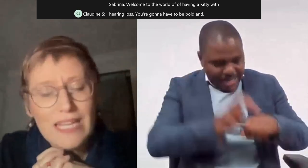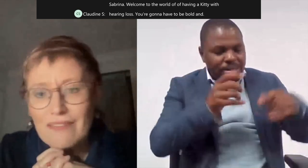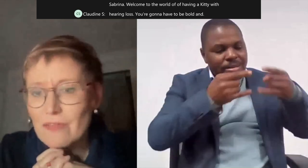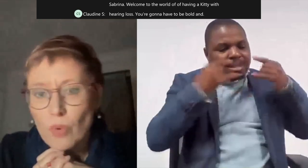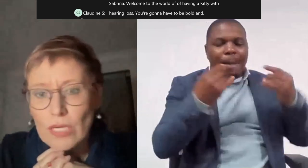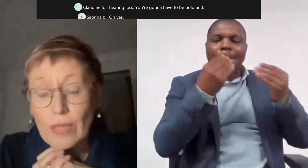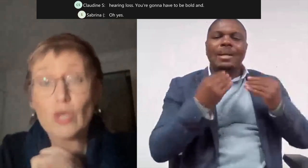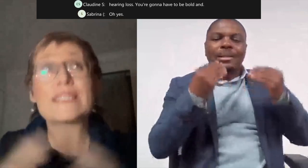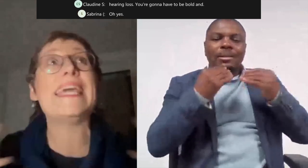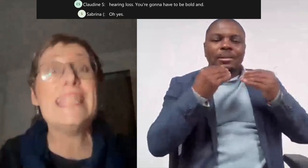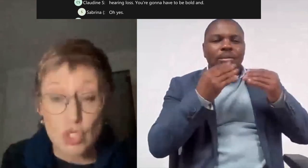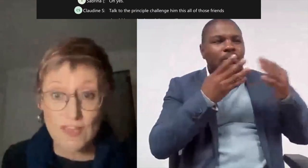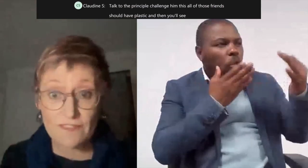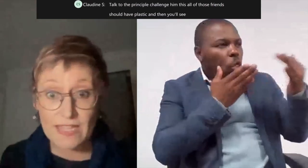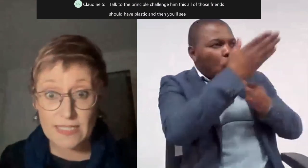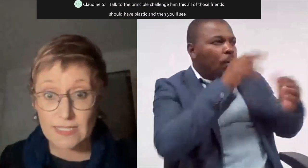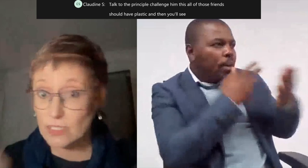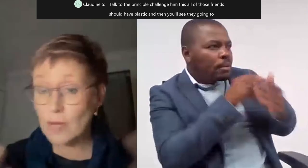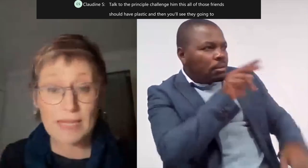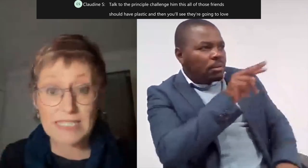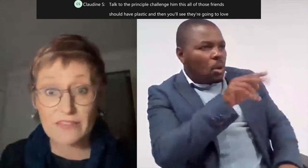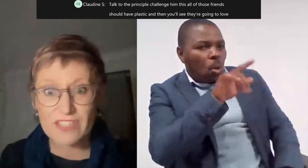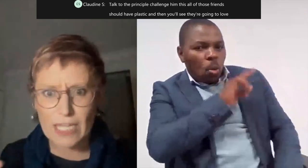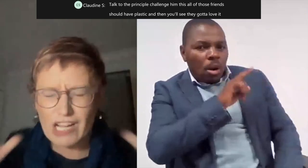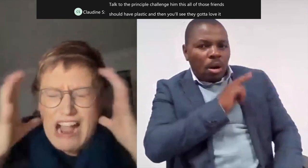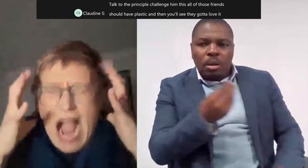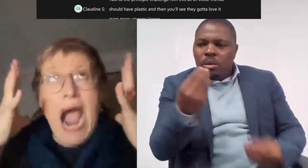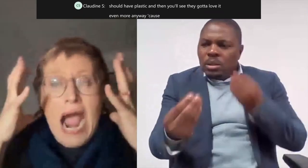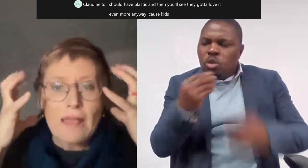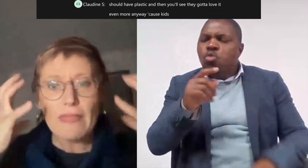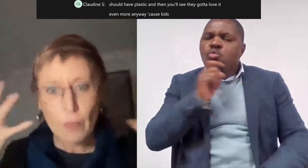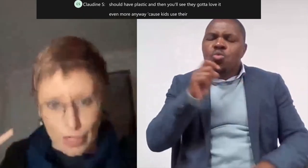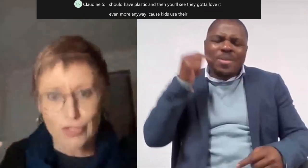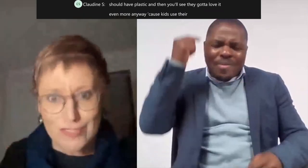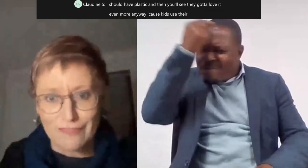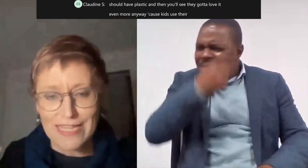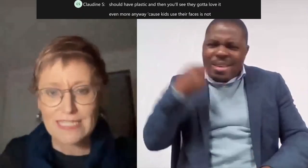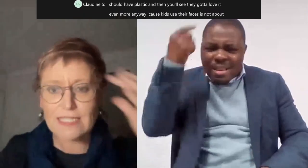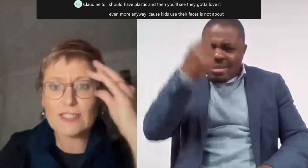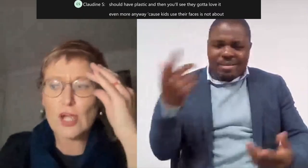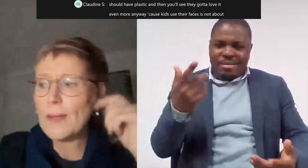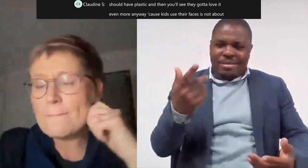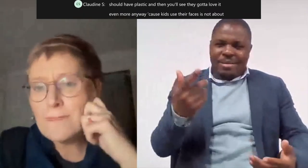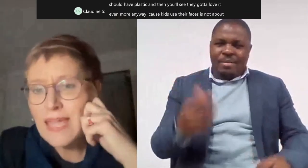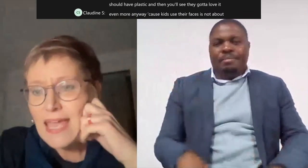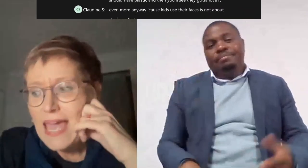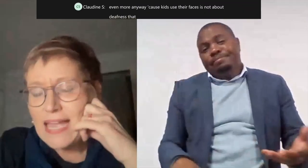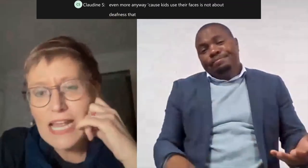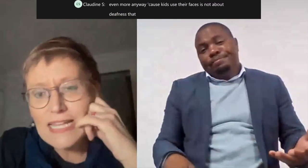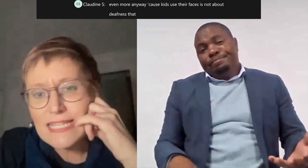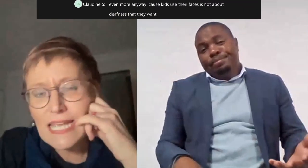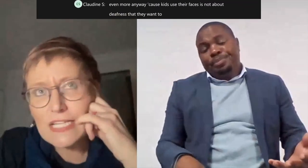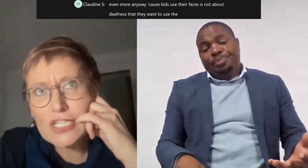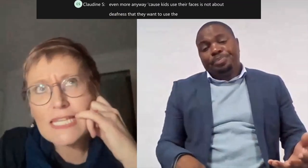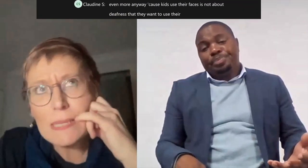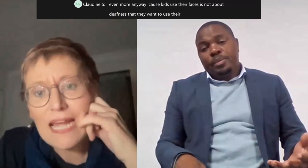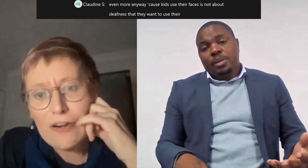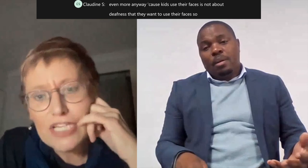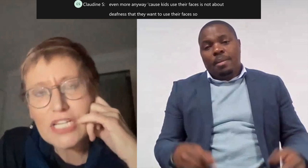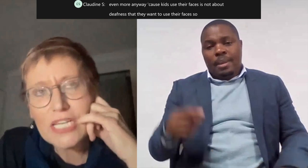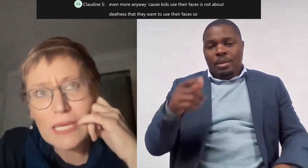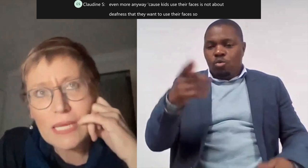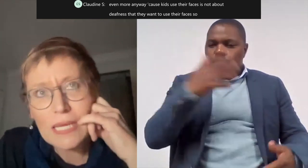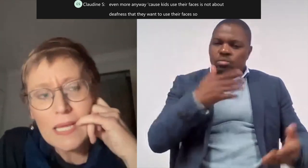they're going to love it even more anyway, because kids use their faces. It's not about deafness. Yes. They want to use their faces. So, and just